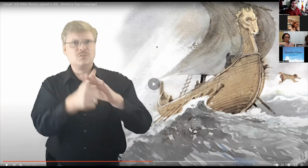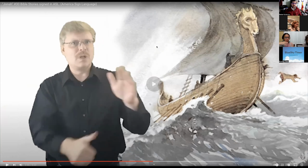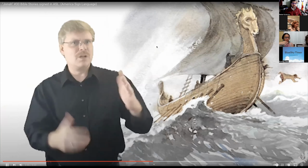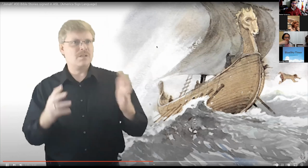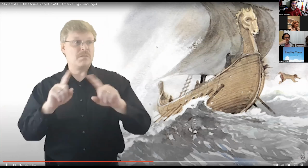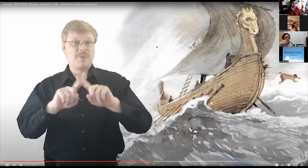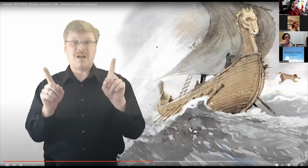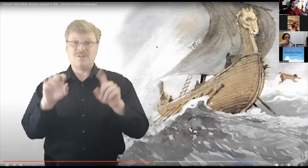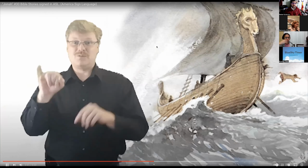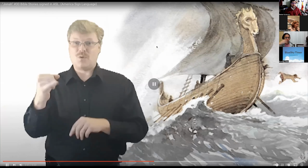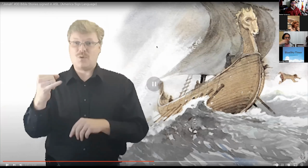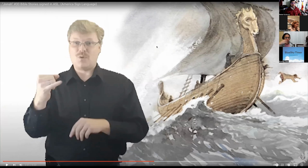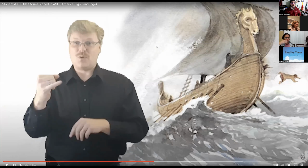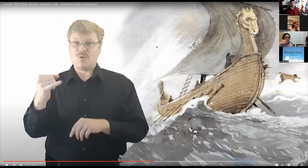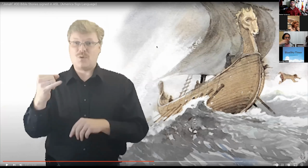to